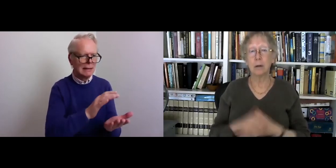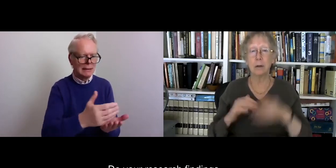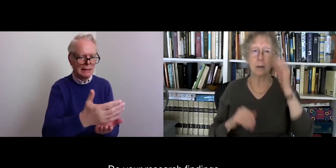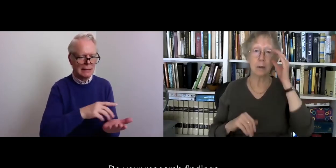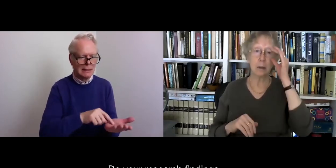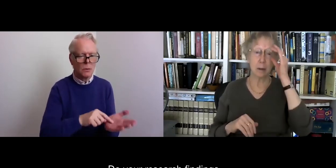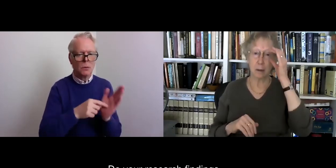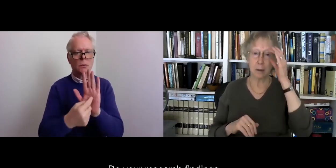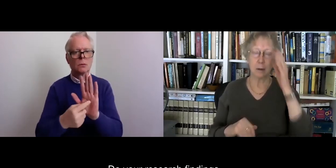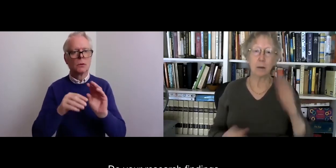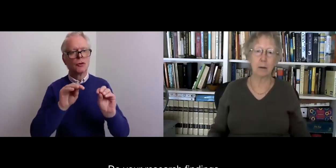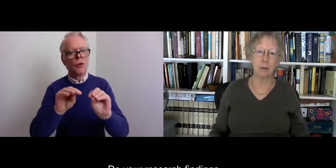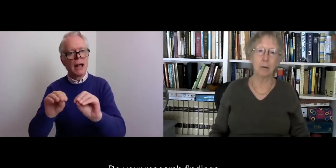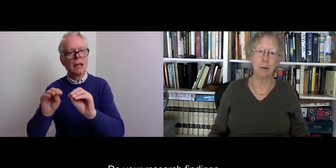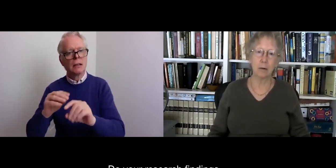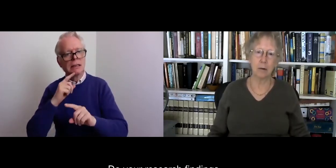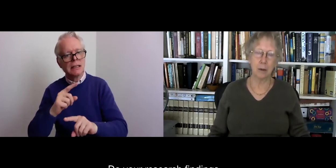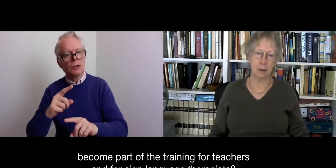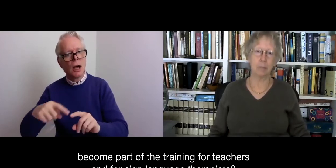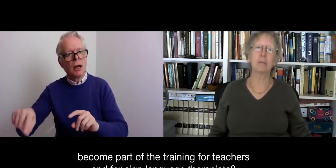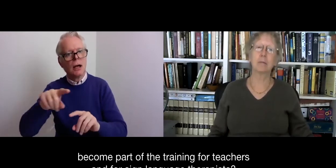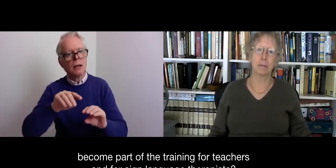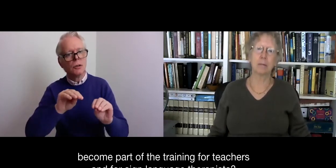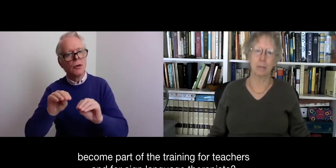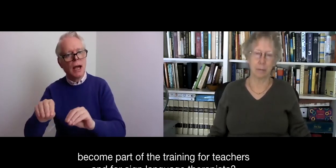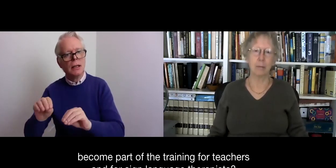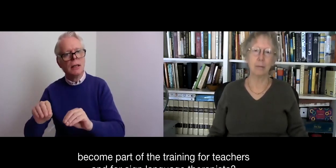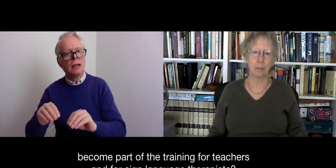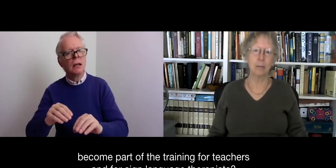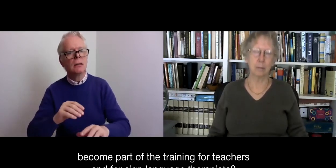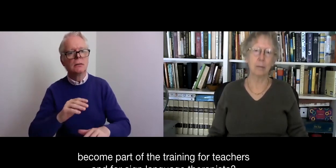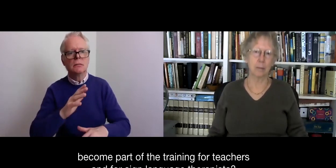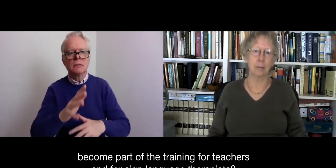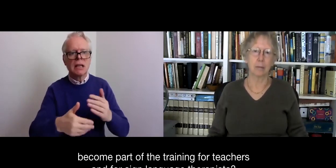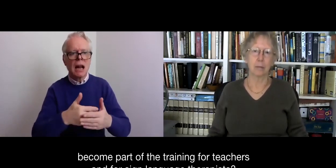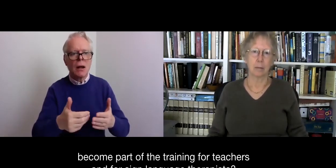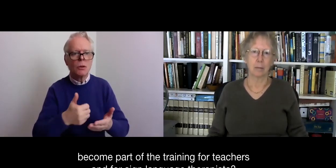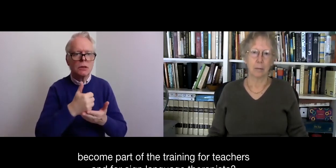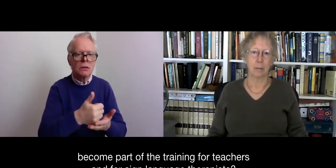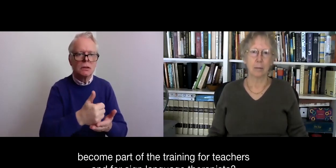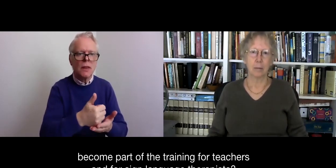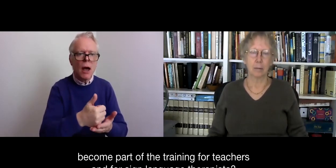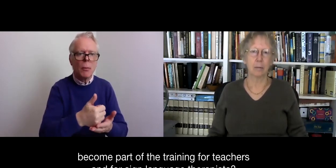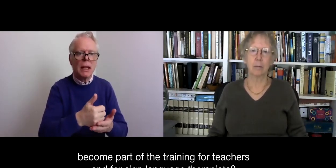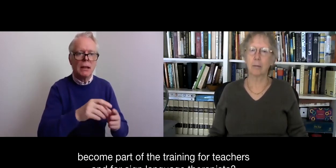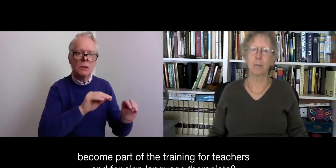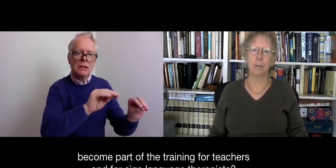Do your research findings become part of the training for teachers and for sign